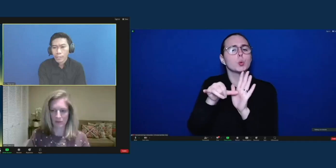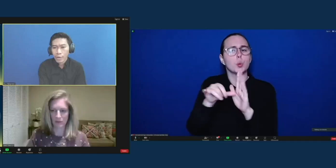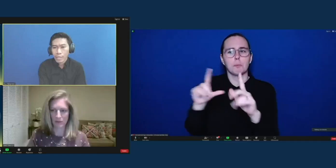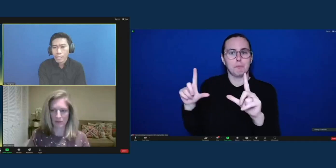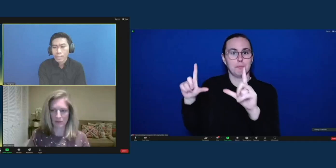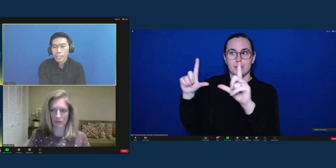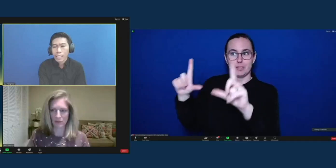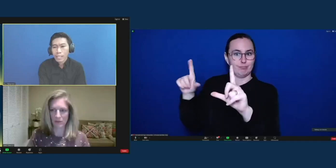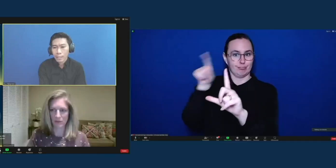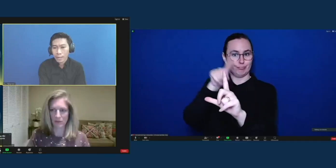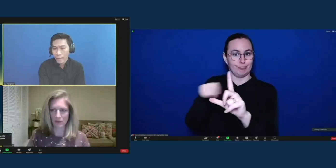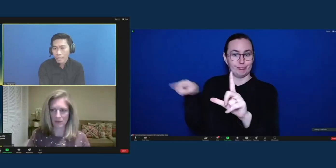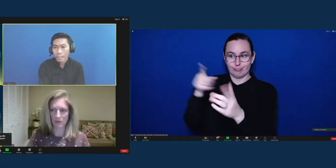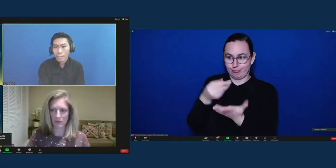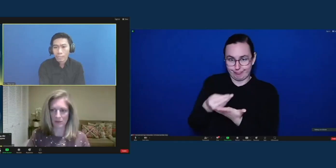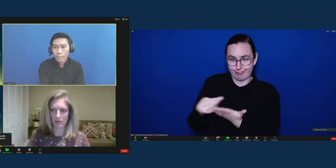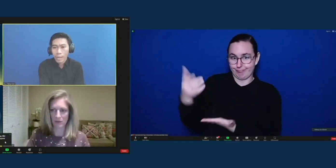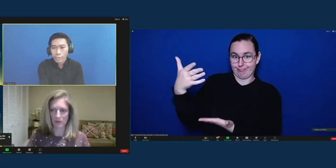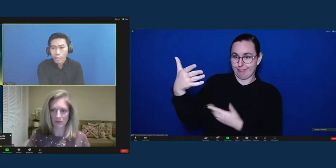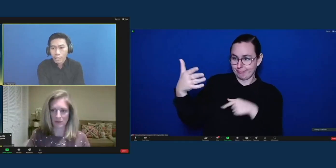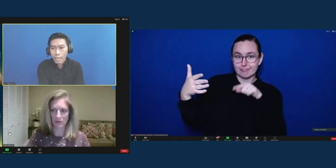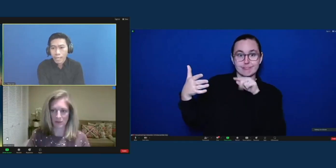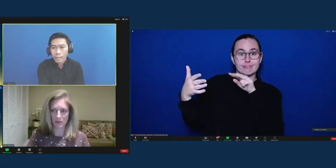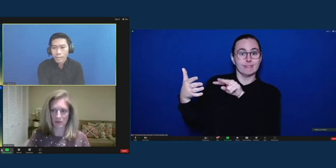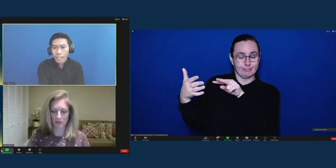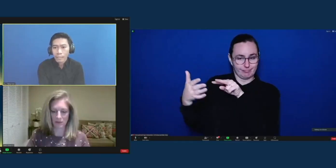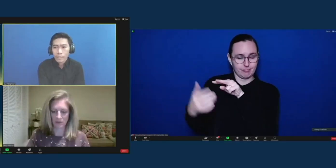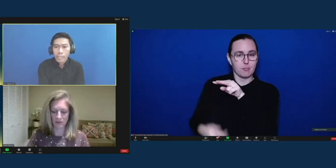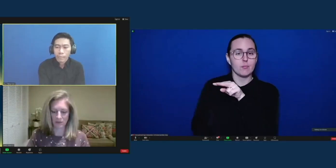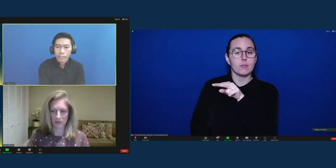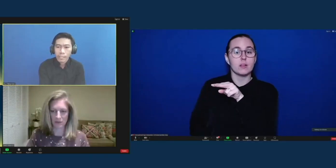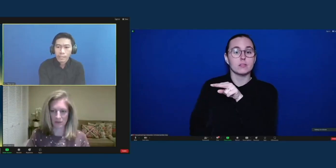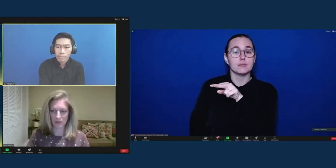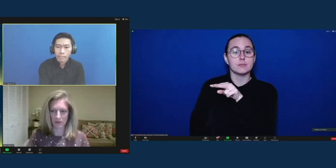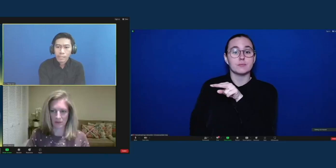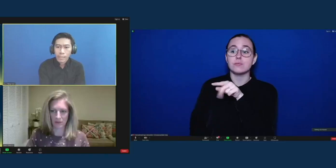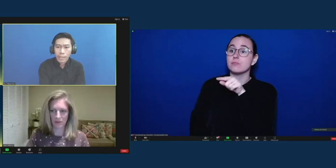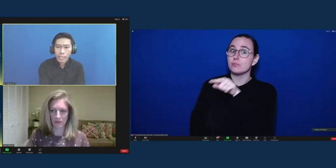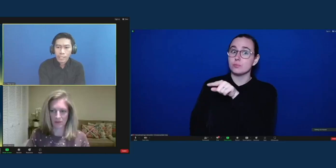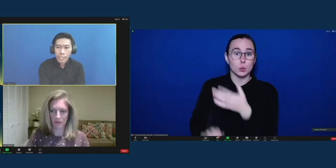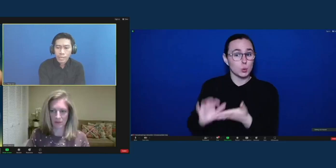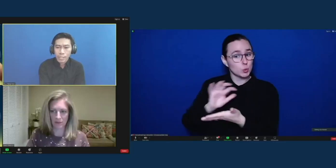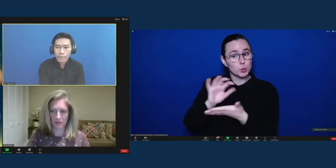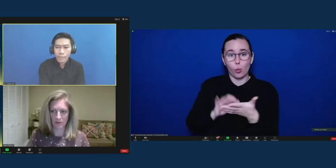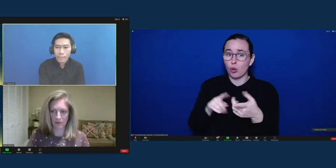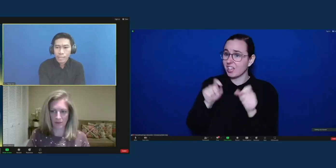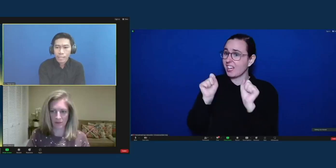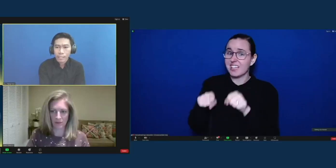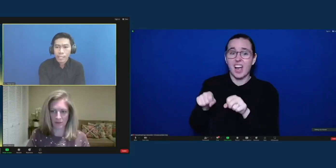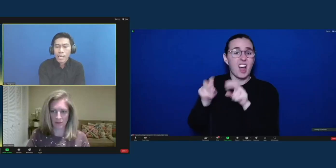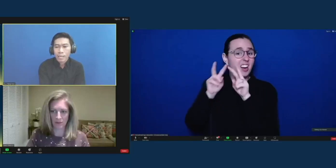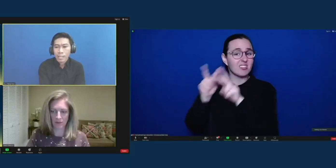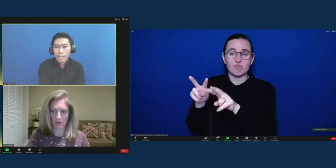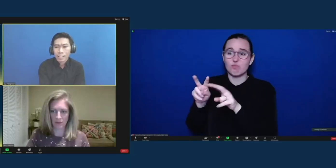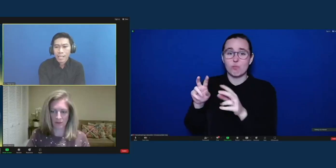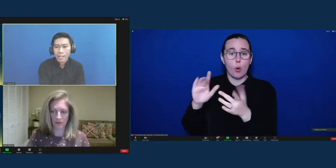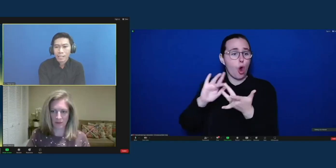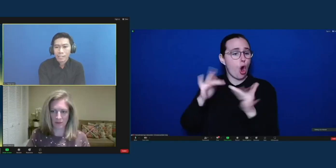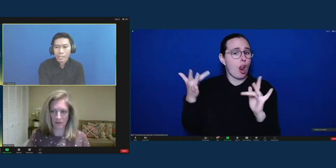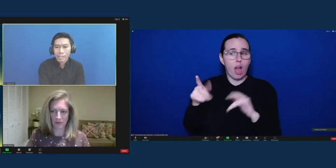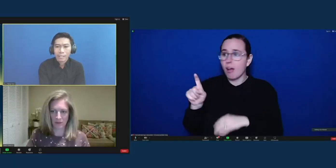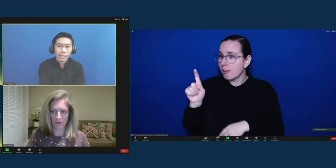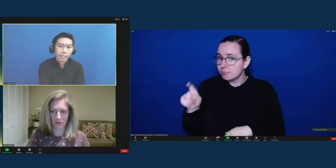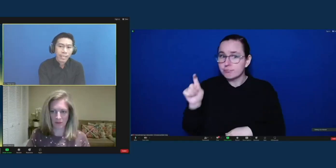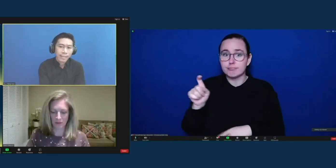there are stories that are available to be watched online. Because in some areas here in the Philippines, really the